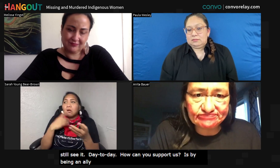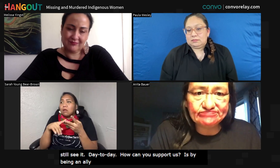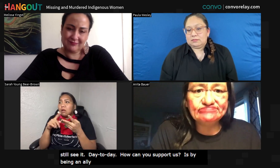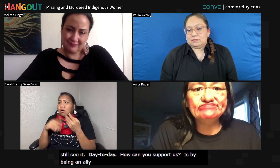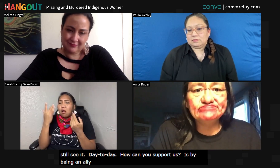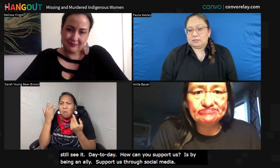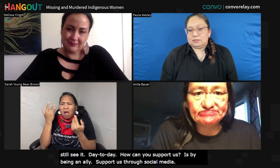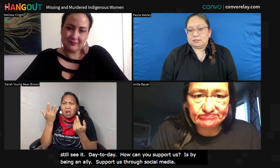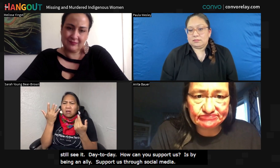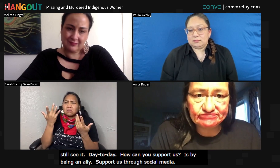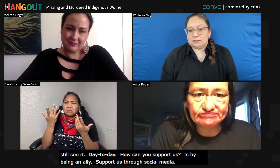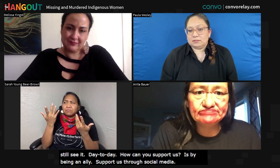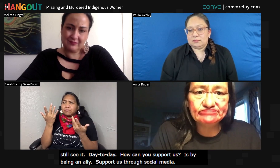Post things, share things.